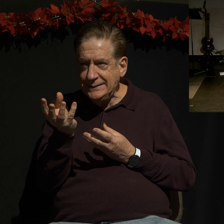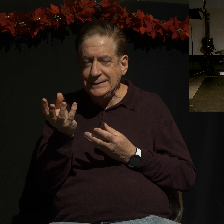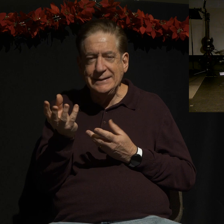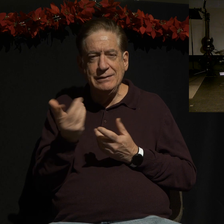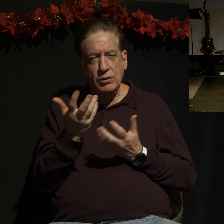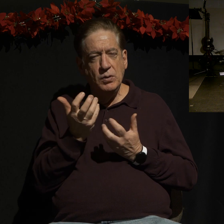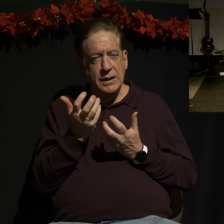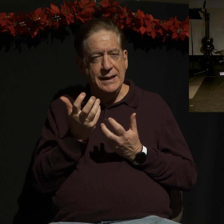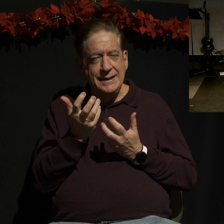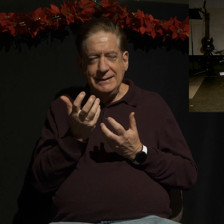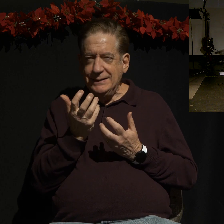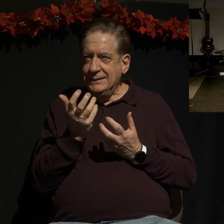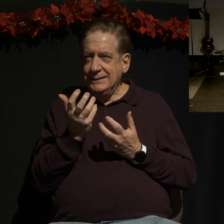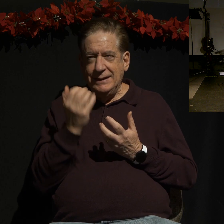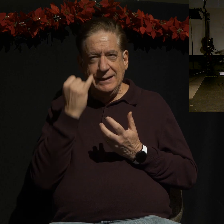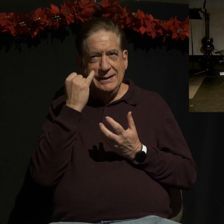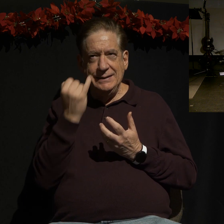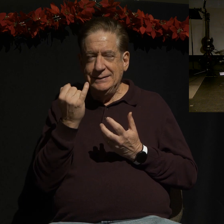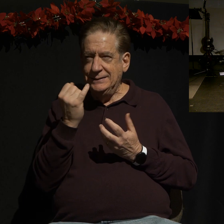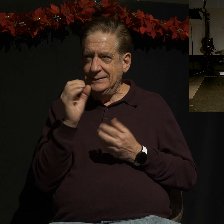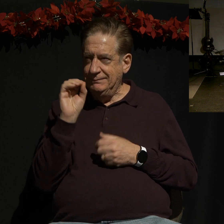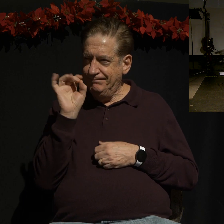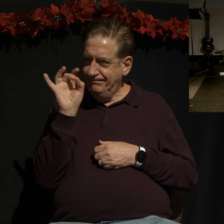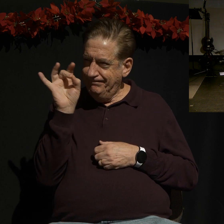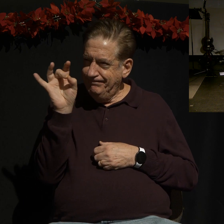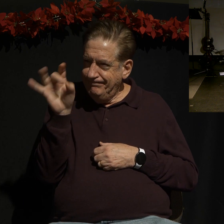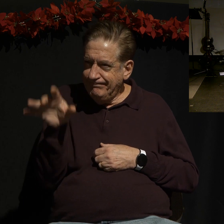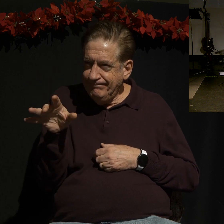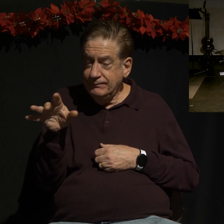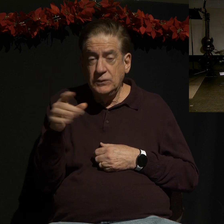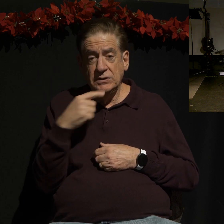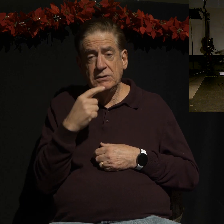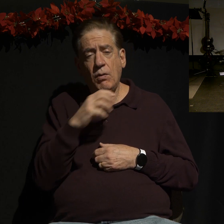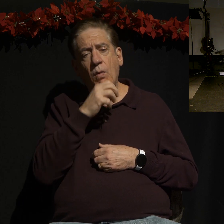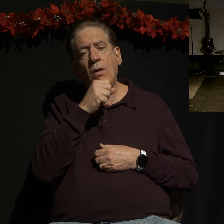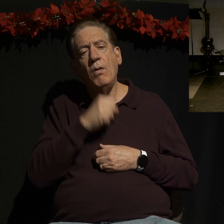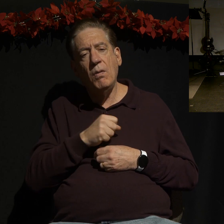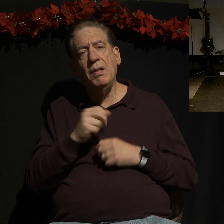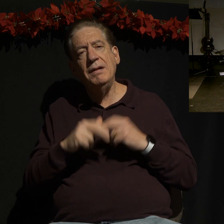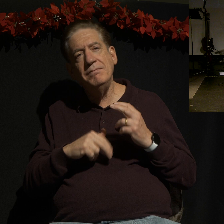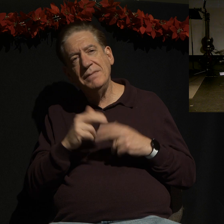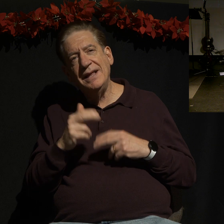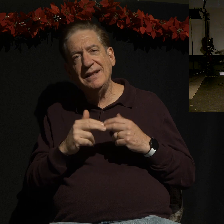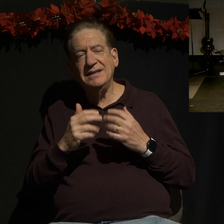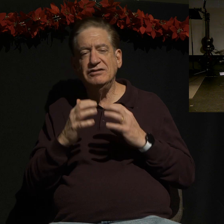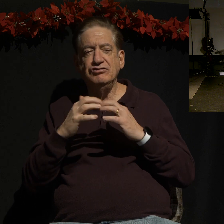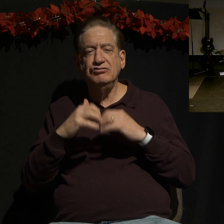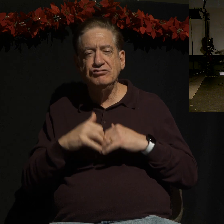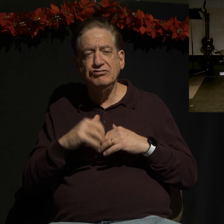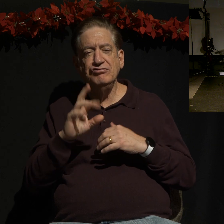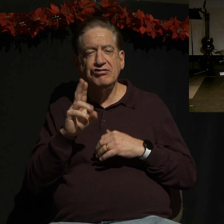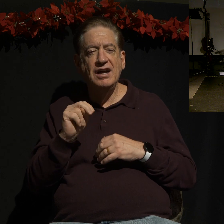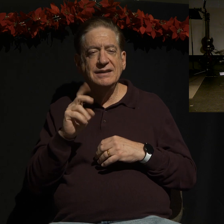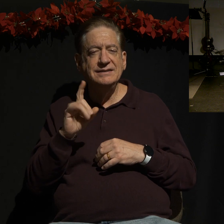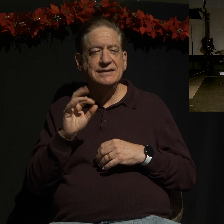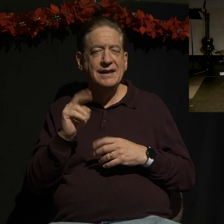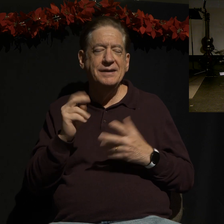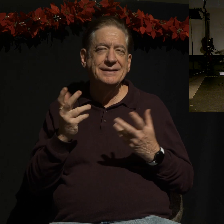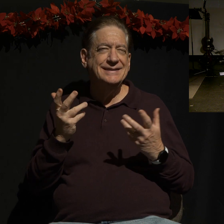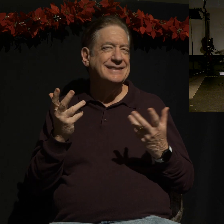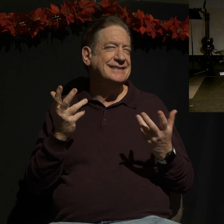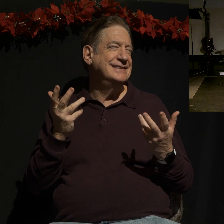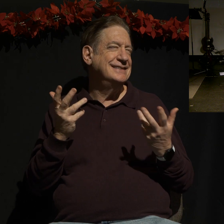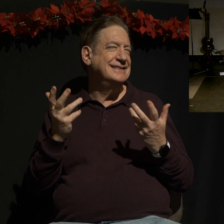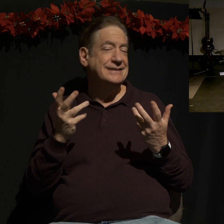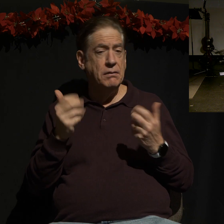want to just get this idea across. You might just say, well, it's an old building, it's run down. That